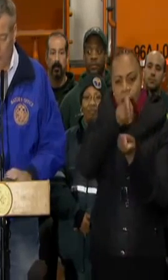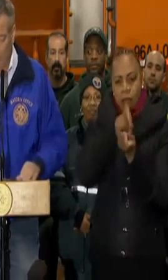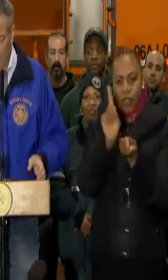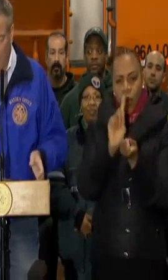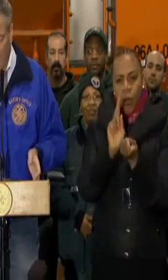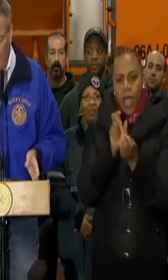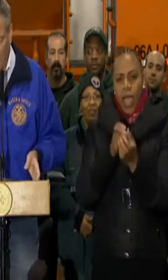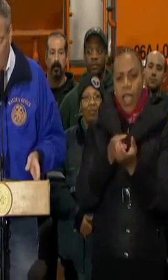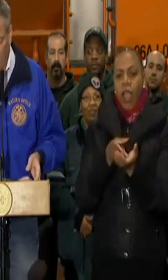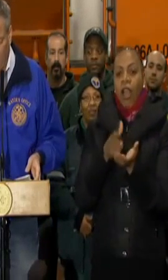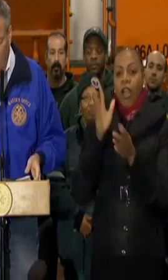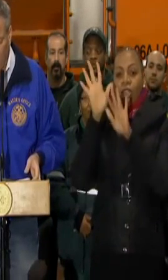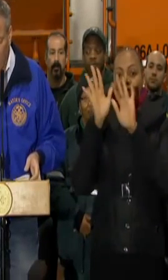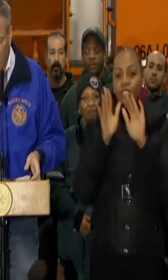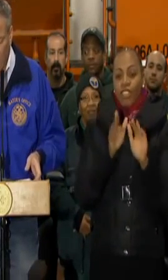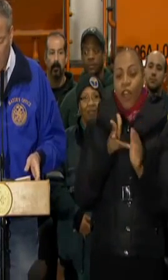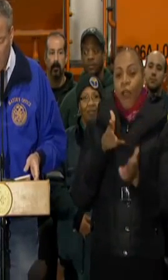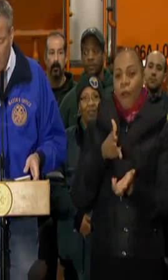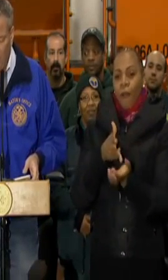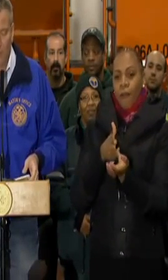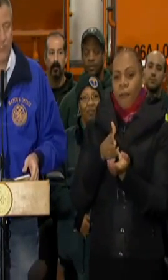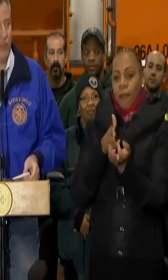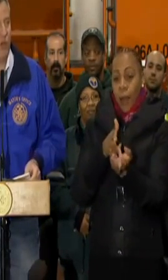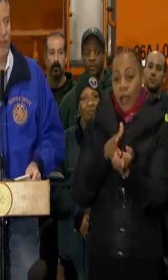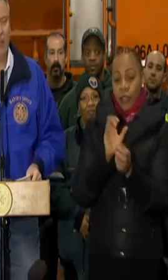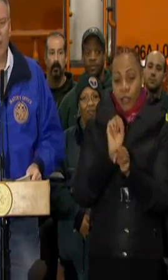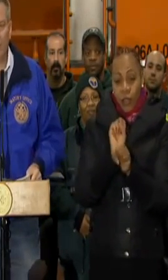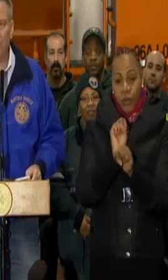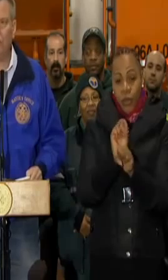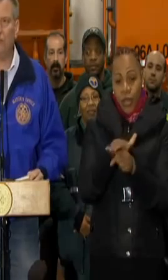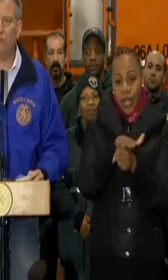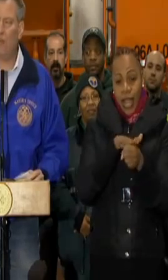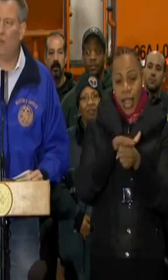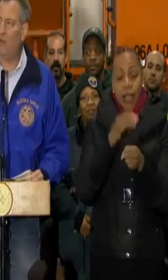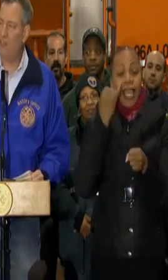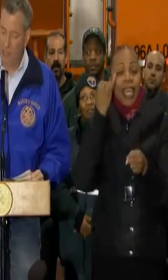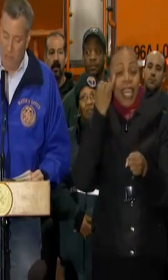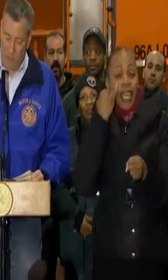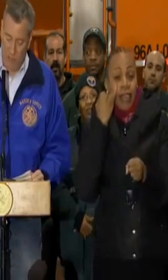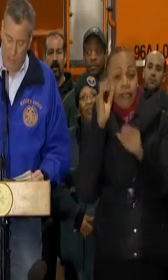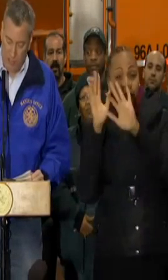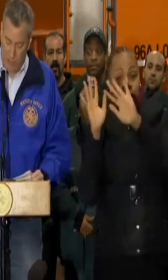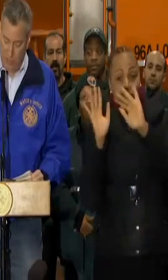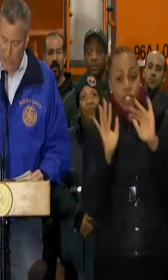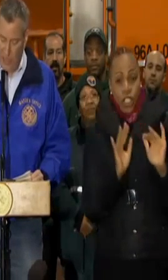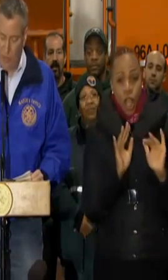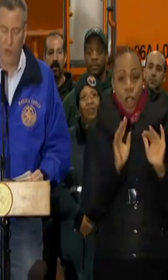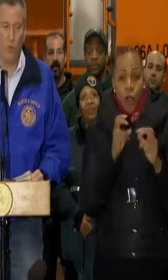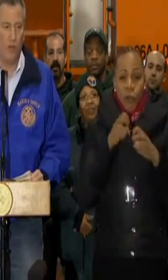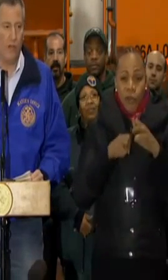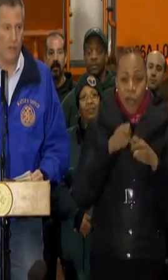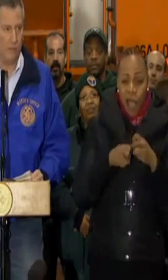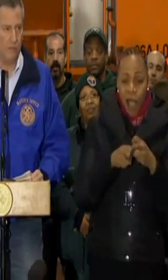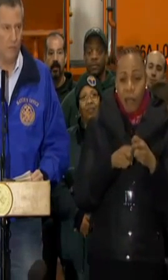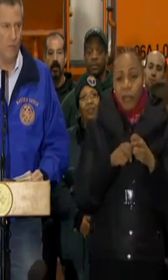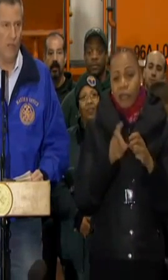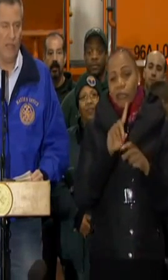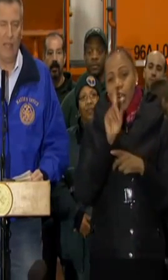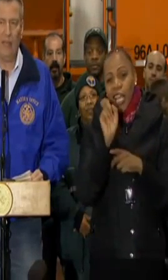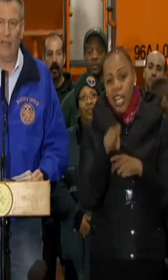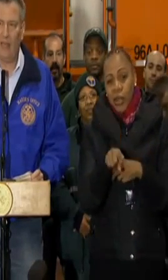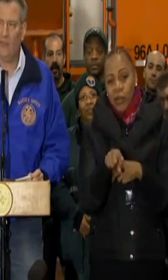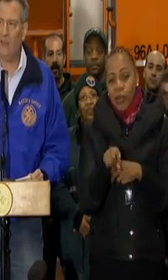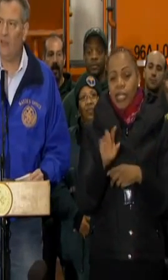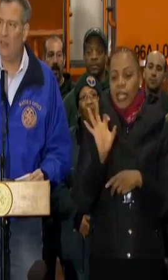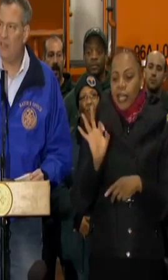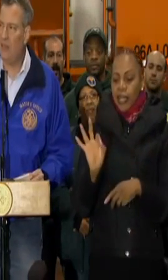your neighborhood at that moment. If you have snow-related issues, problems, inquiries, call 911.